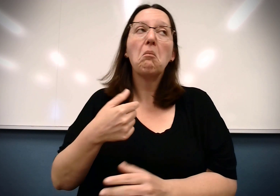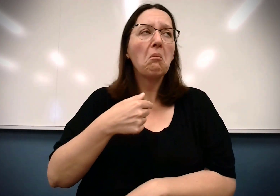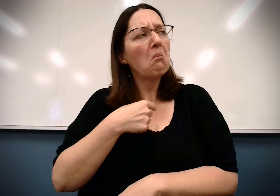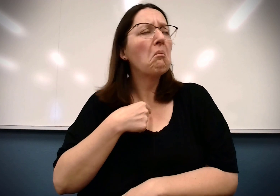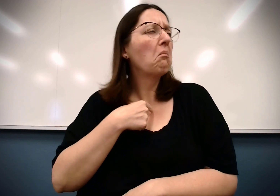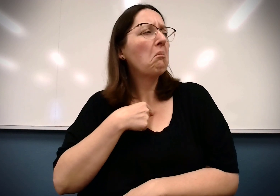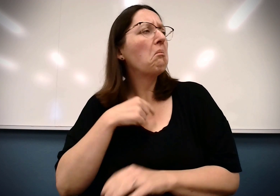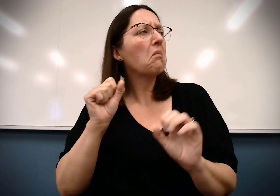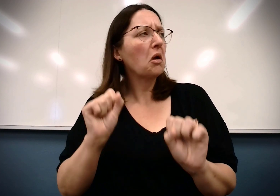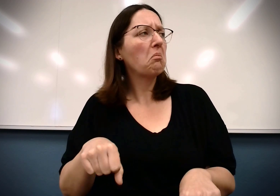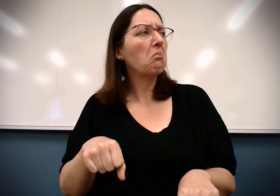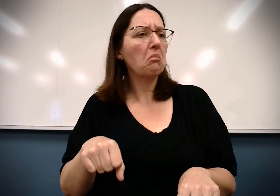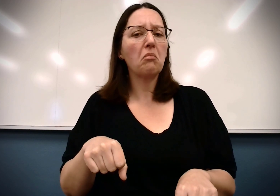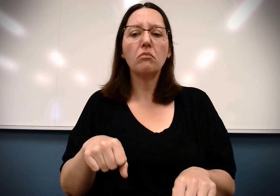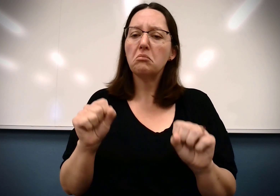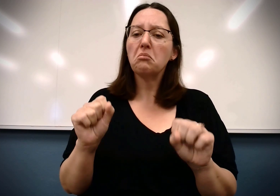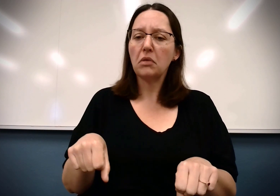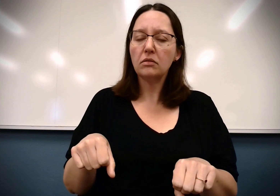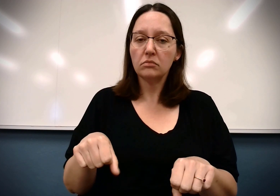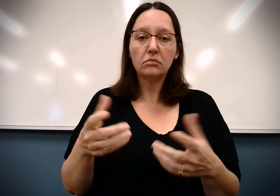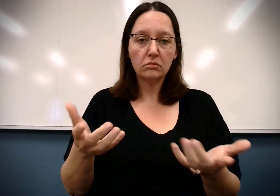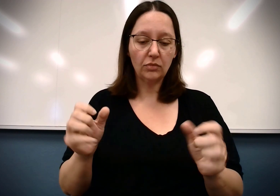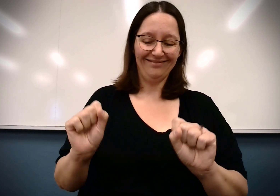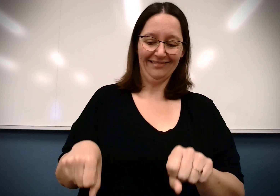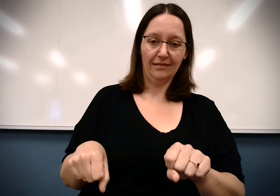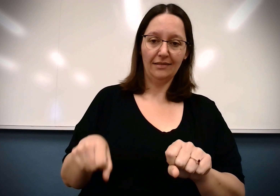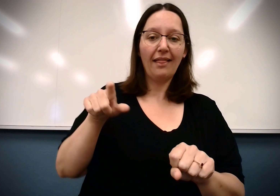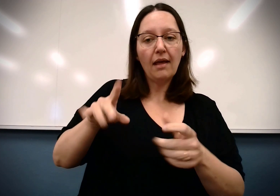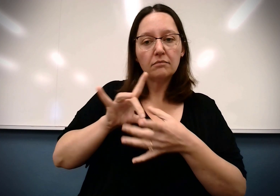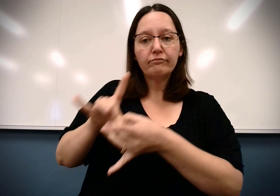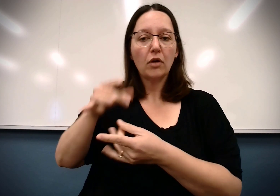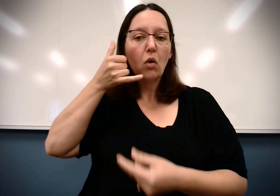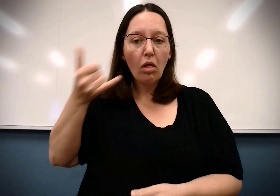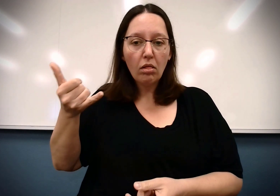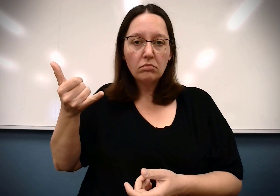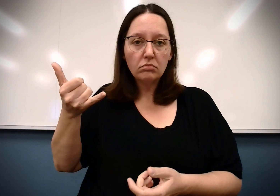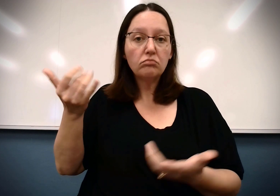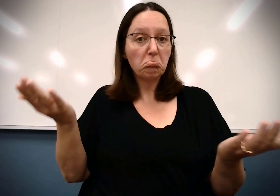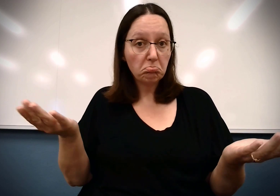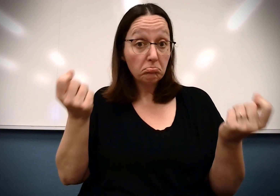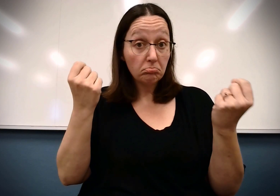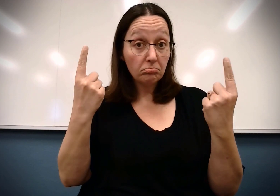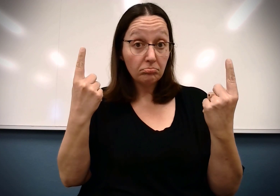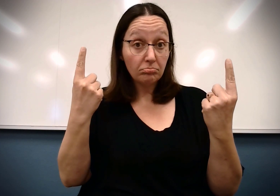Yeah, sure, I can. Right? That can is attached to that calling. Okay, even though you're not signing call. All right,